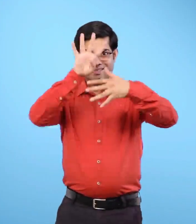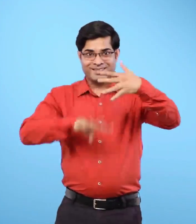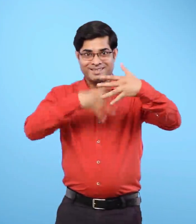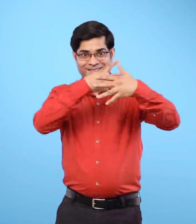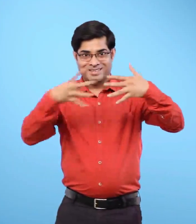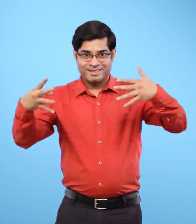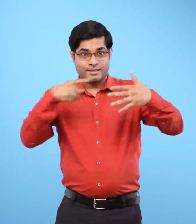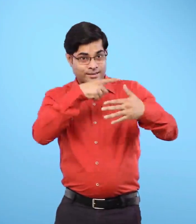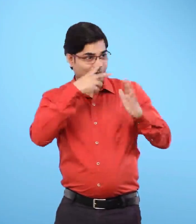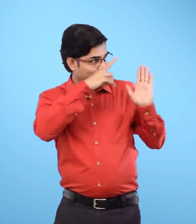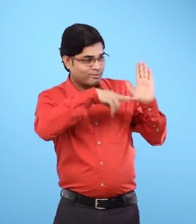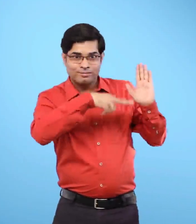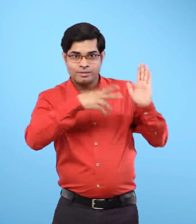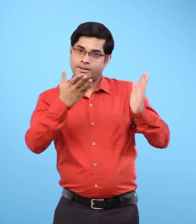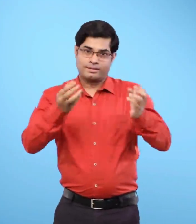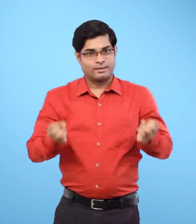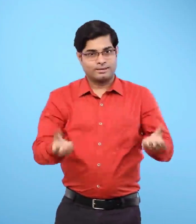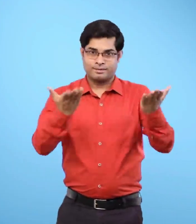Timetable of 2nd A.